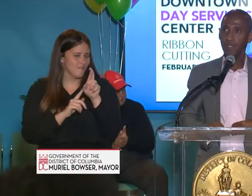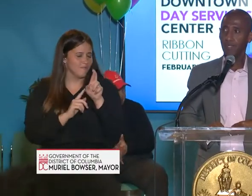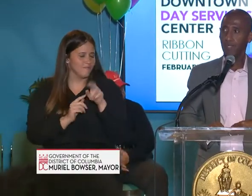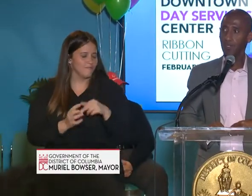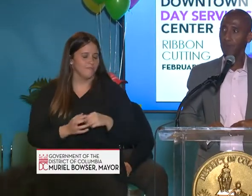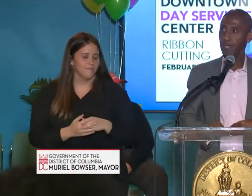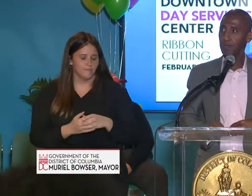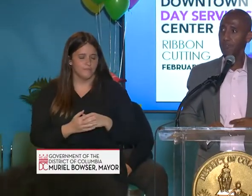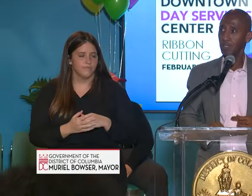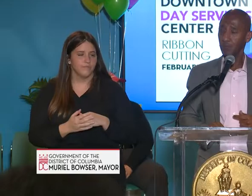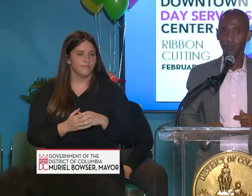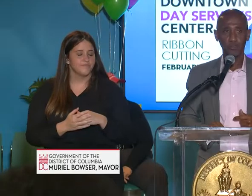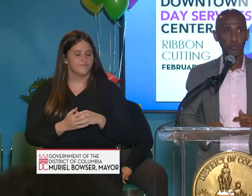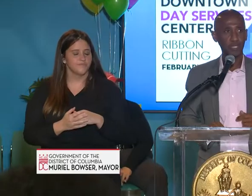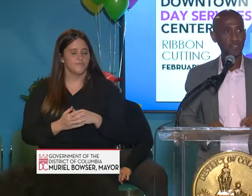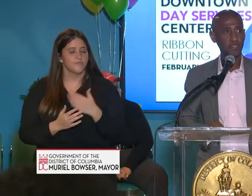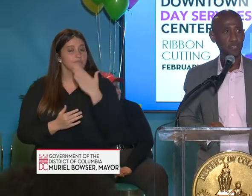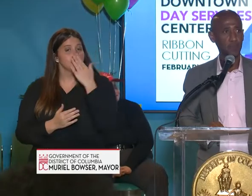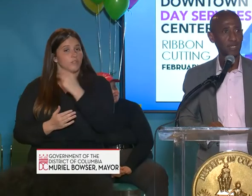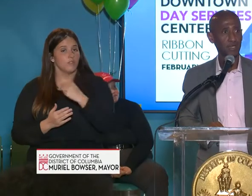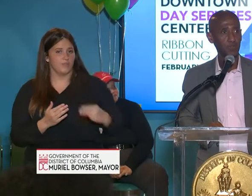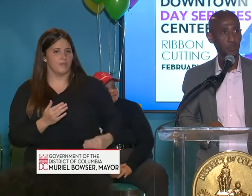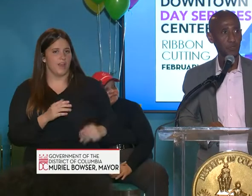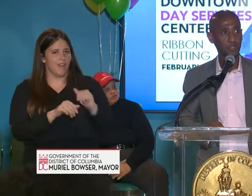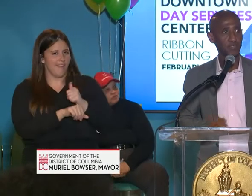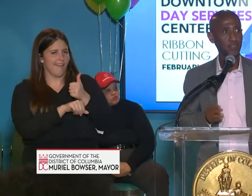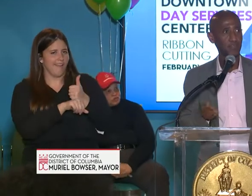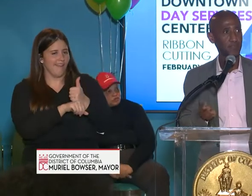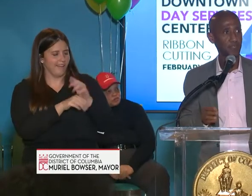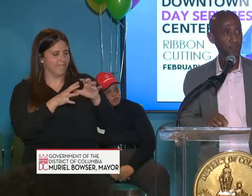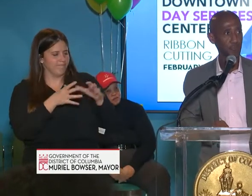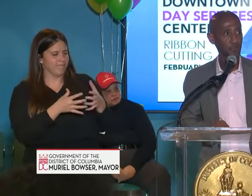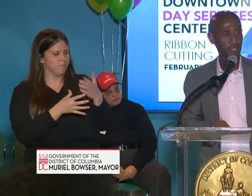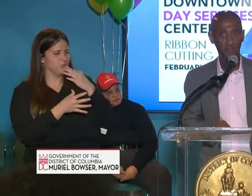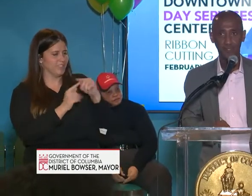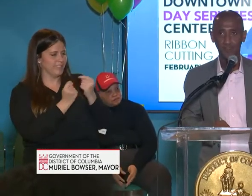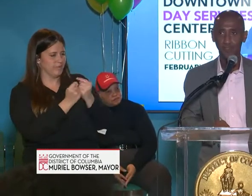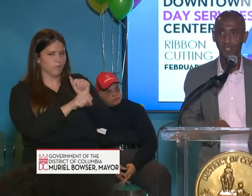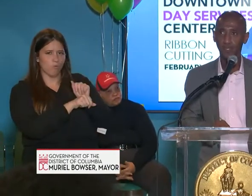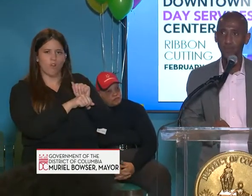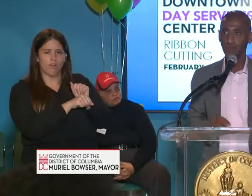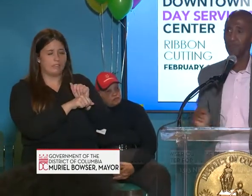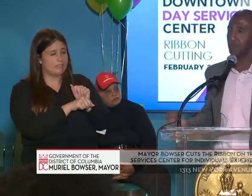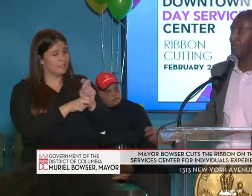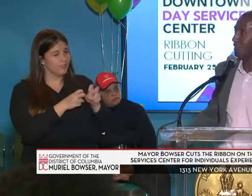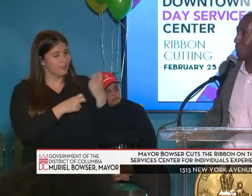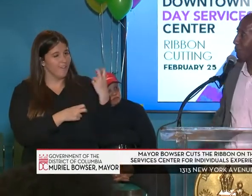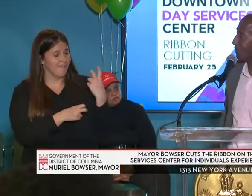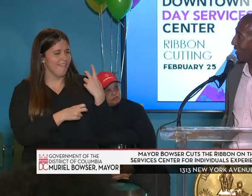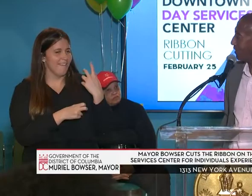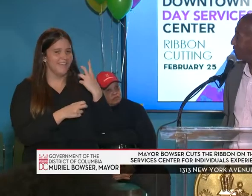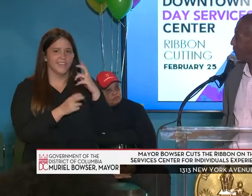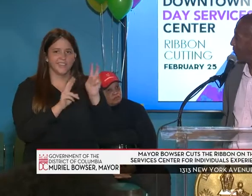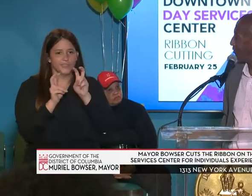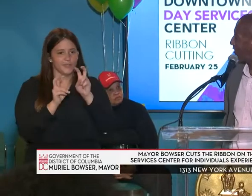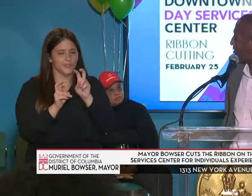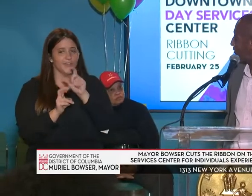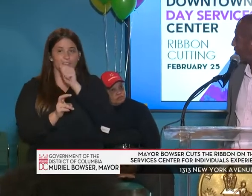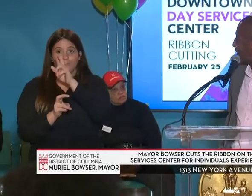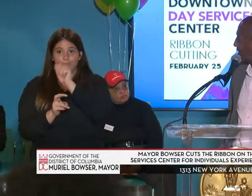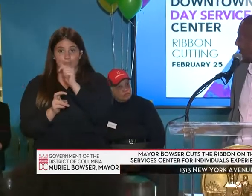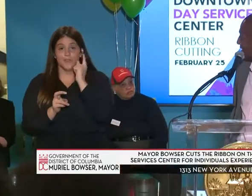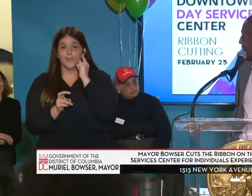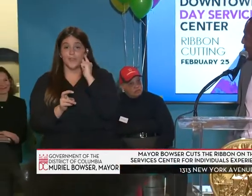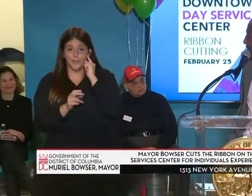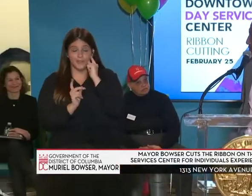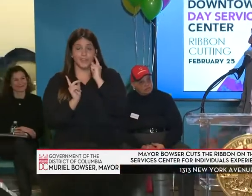And every good mayor assembles a great team to work on tough issues like this. And you heard from Laura Zeilinger.